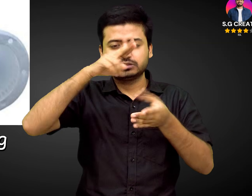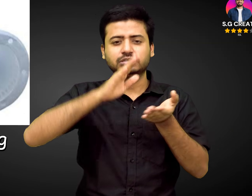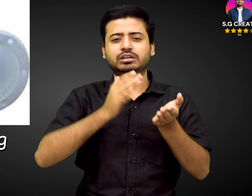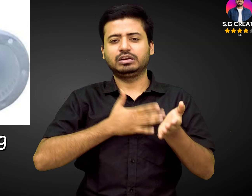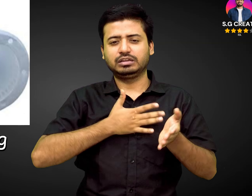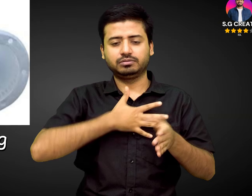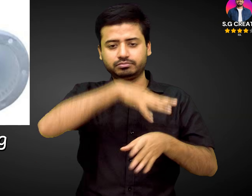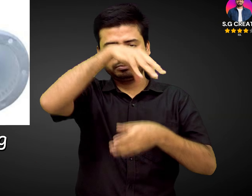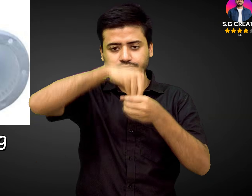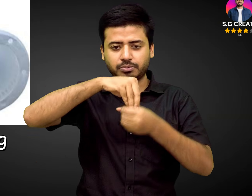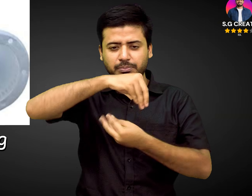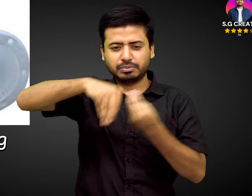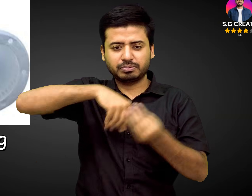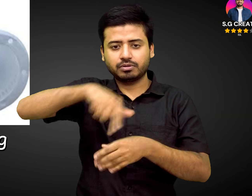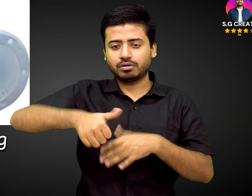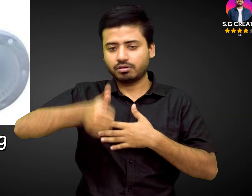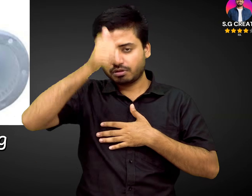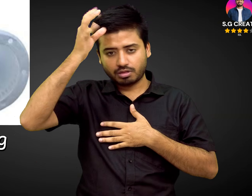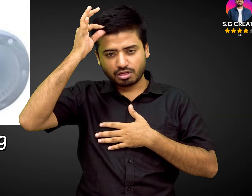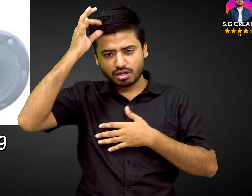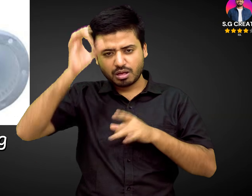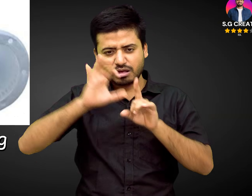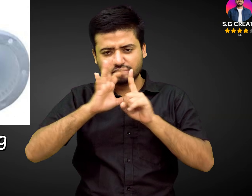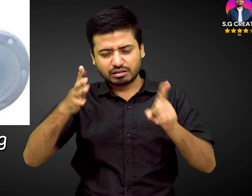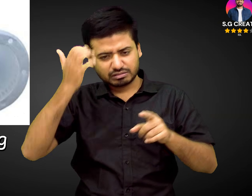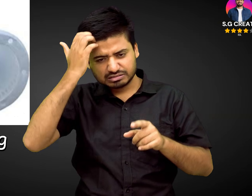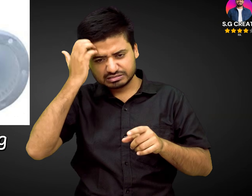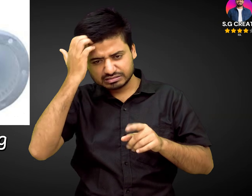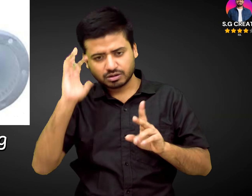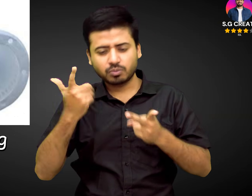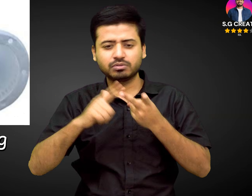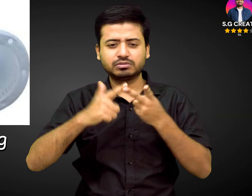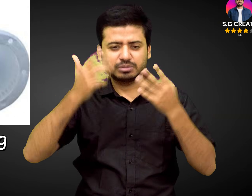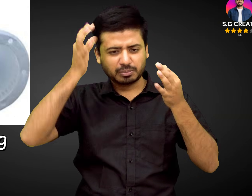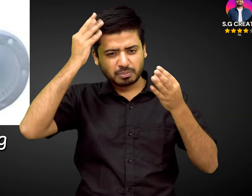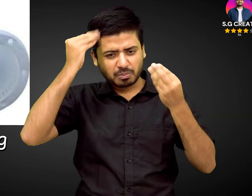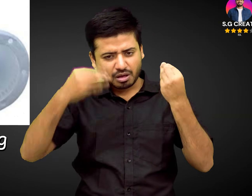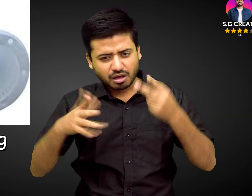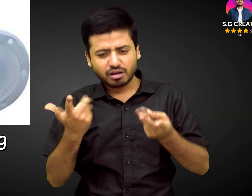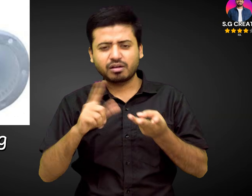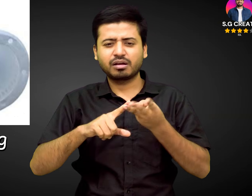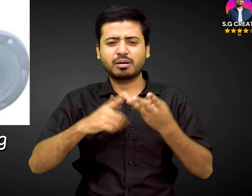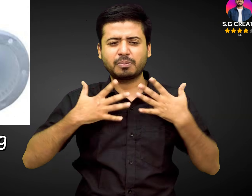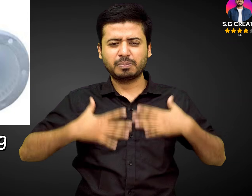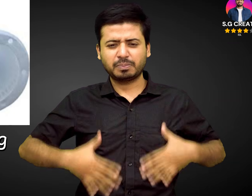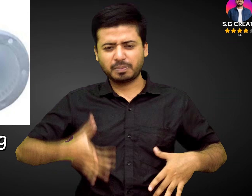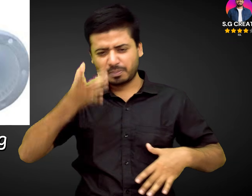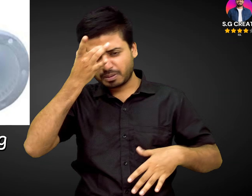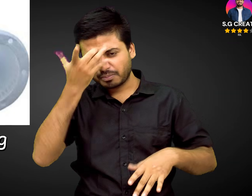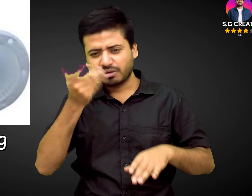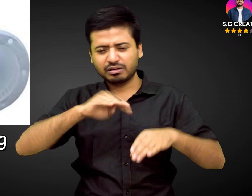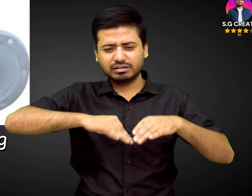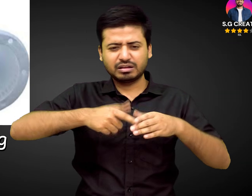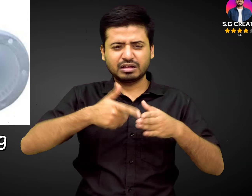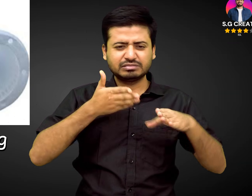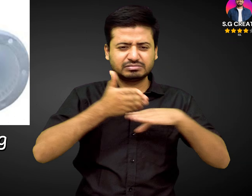bag filter physically traps these abrasive suspended solids before they ever enter your home. By selecting the correct micron